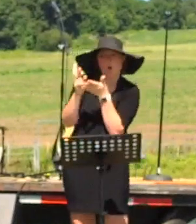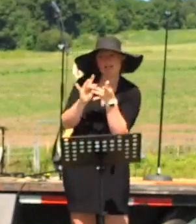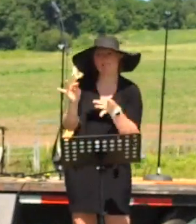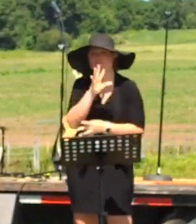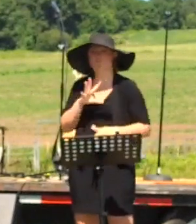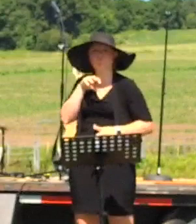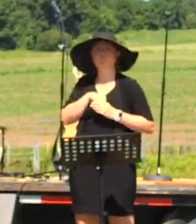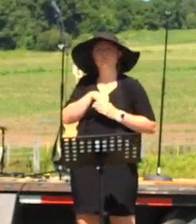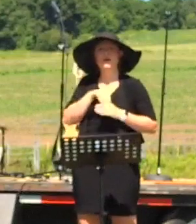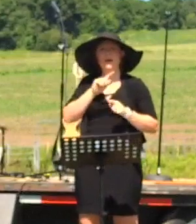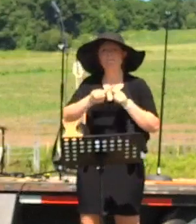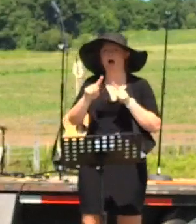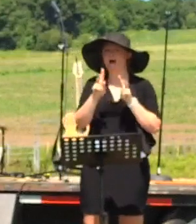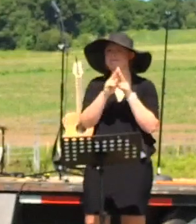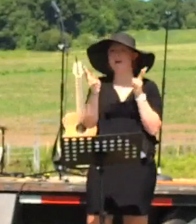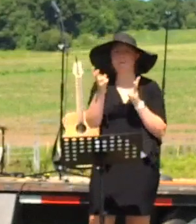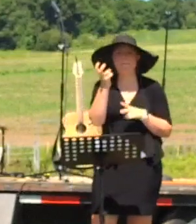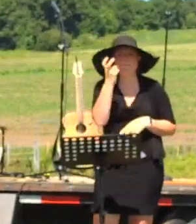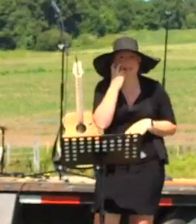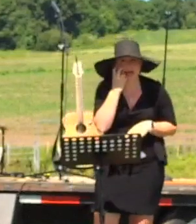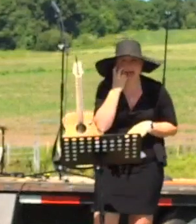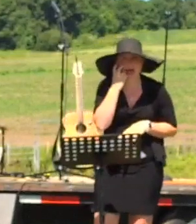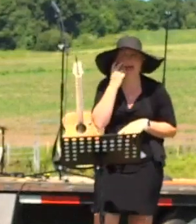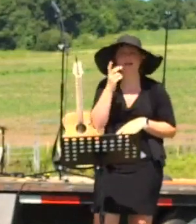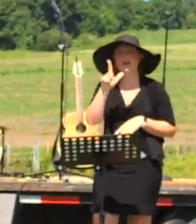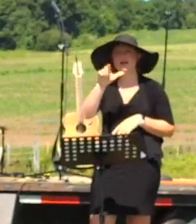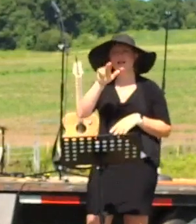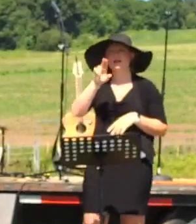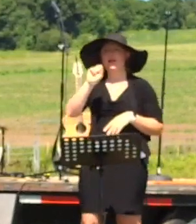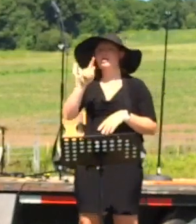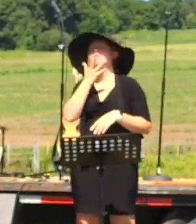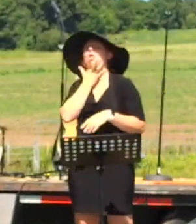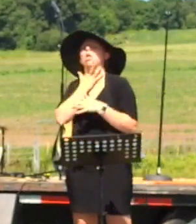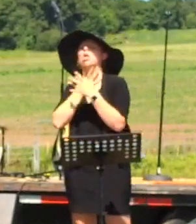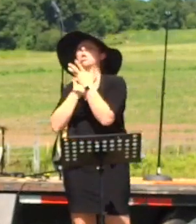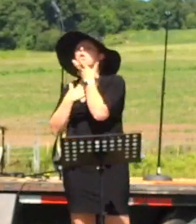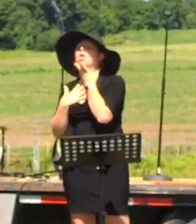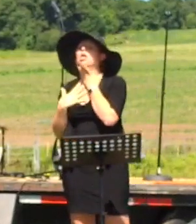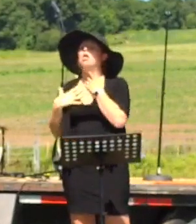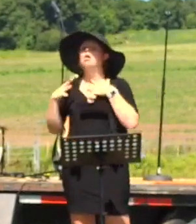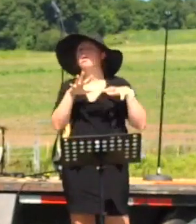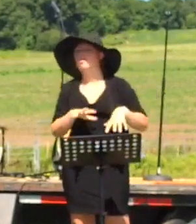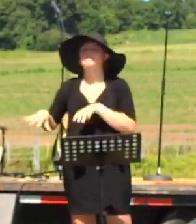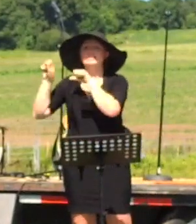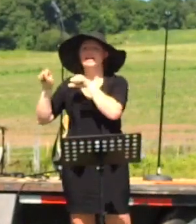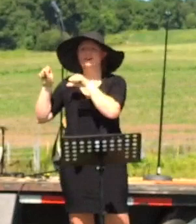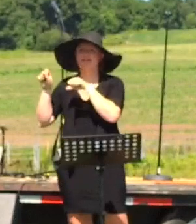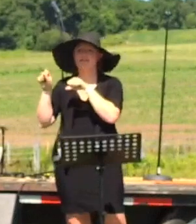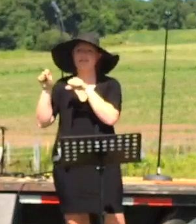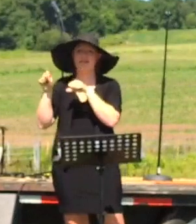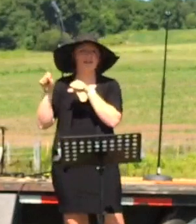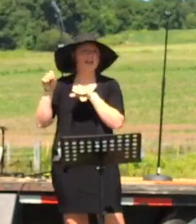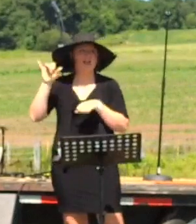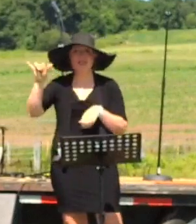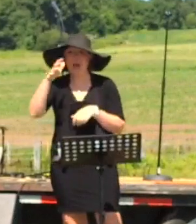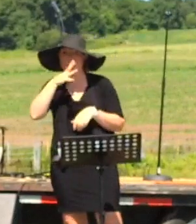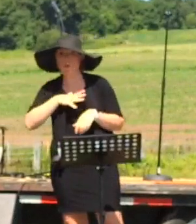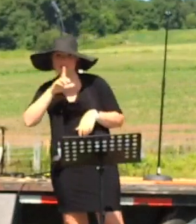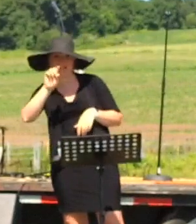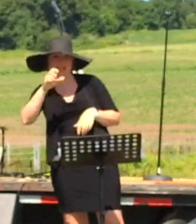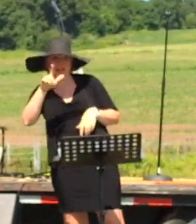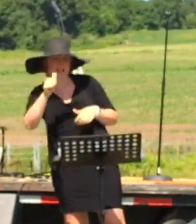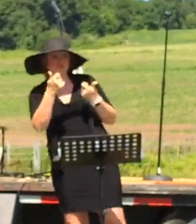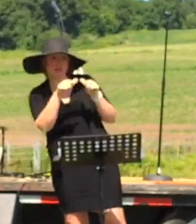also completely blinded by his lust for this woman, Delilah. And she even tried to kill him, okay? And he still didn't get it.